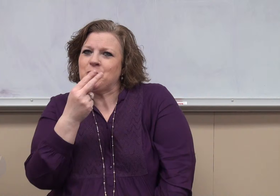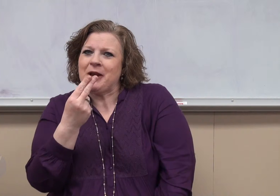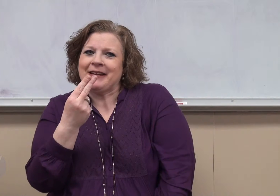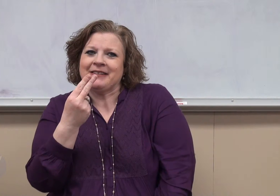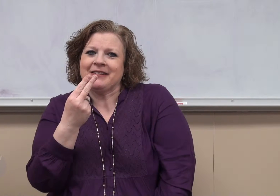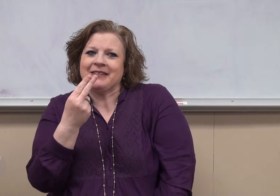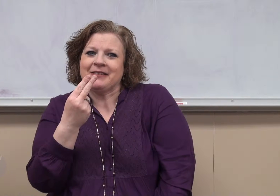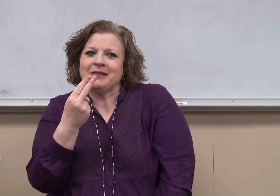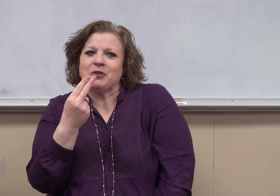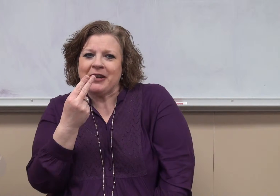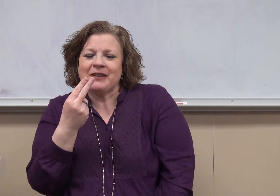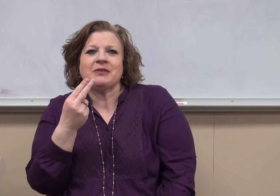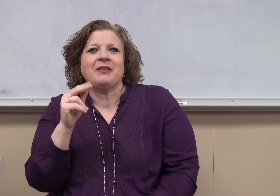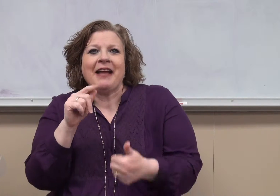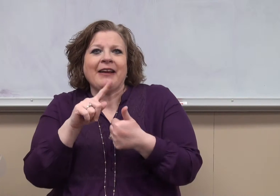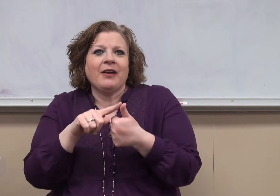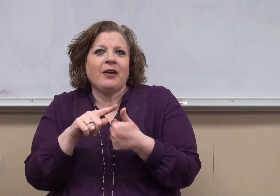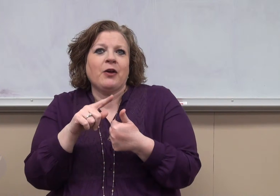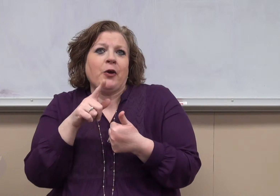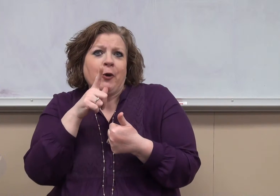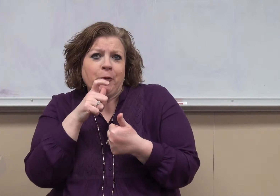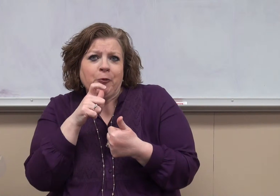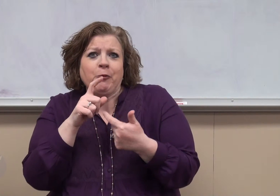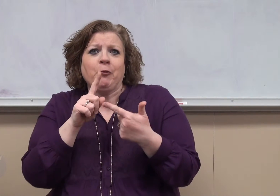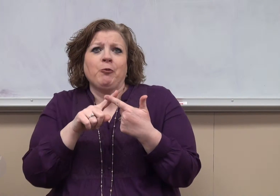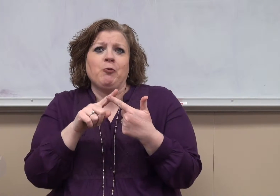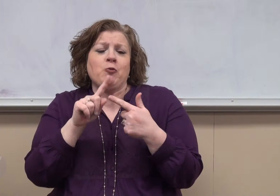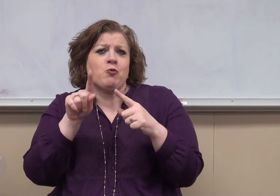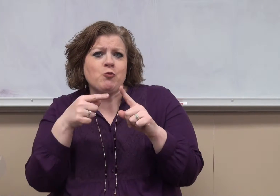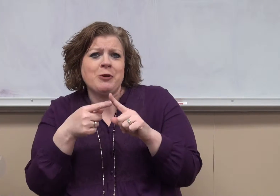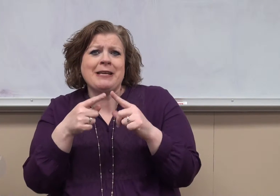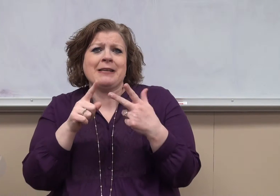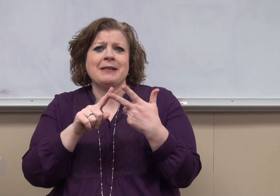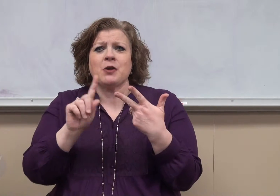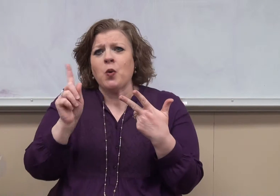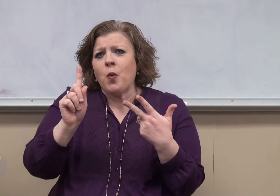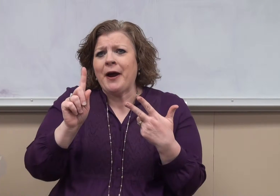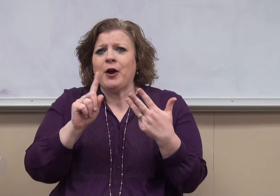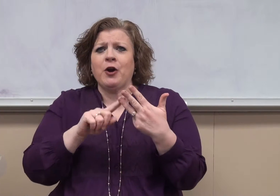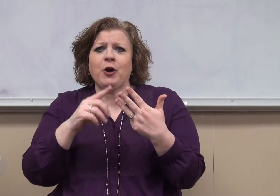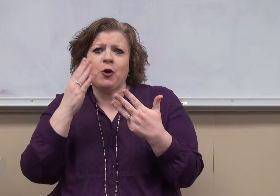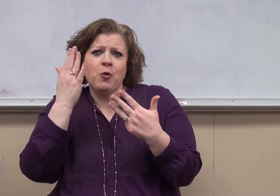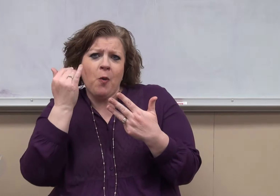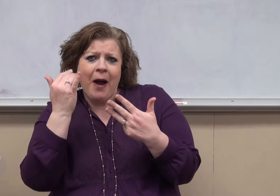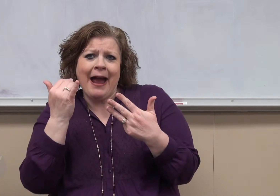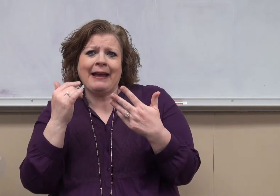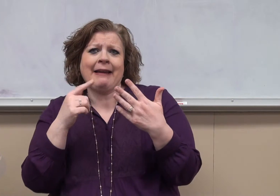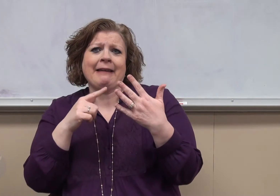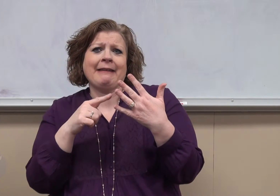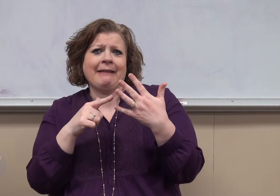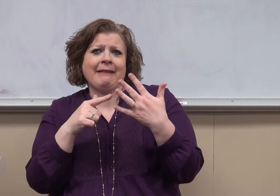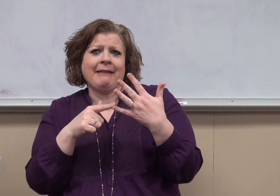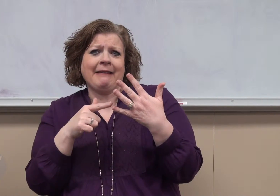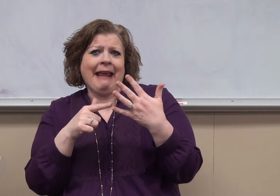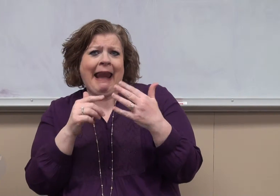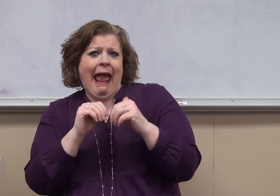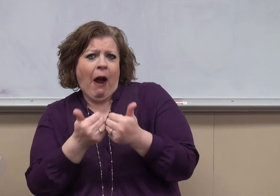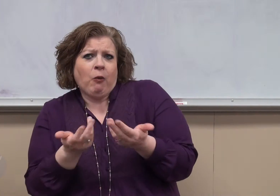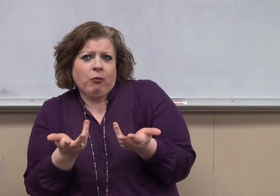5 WH, who, when, where, why,